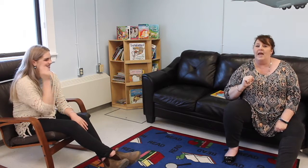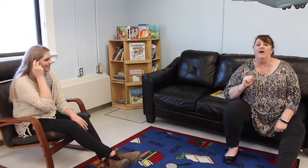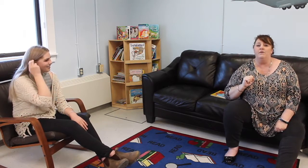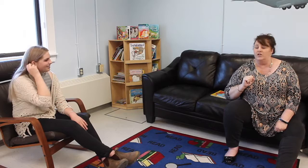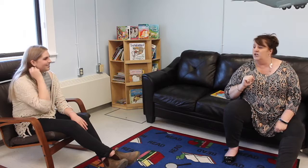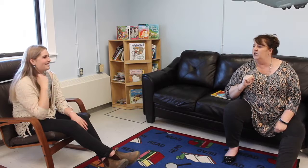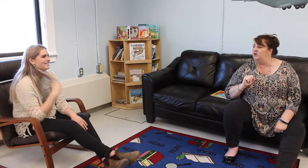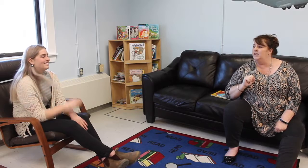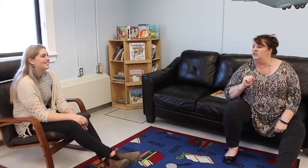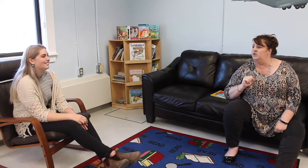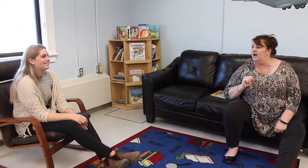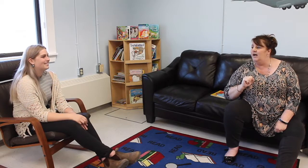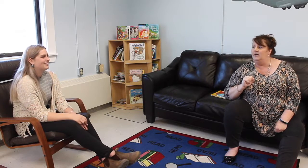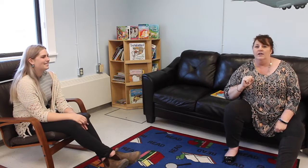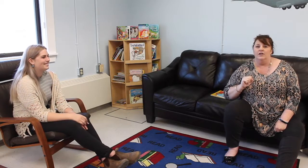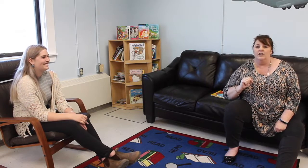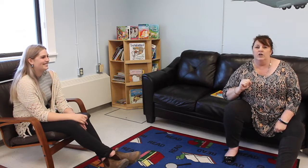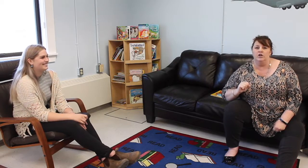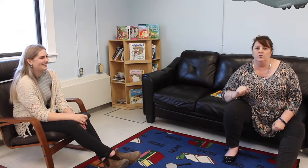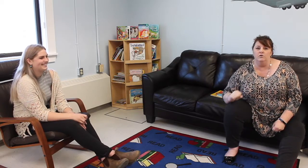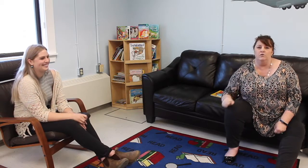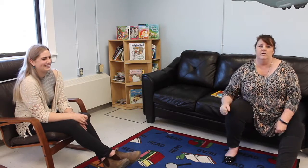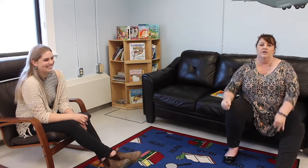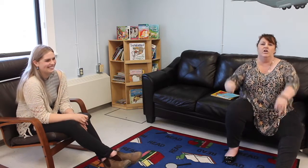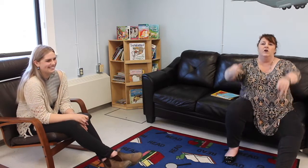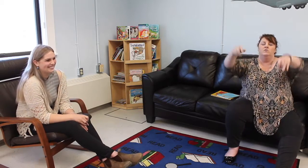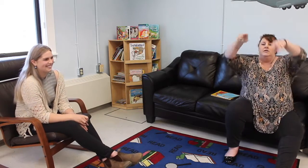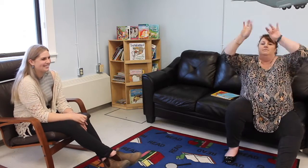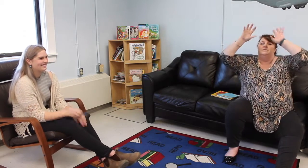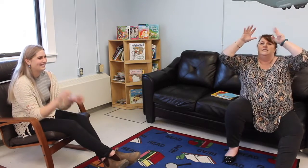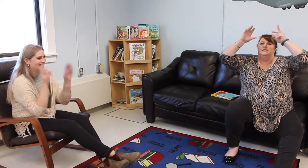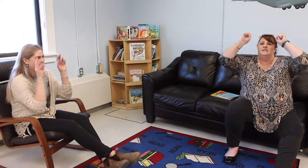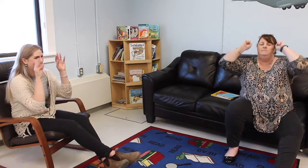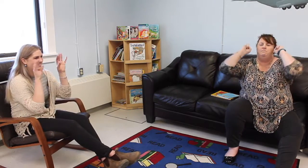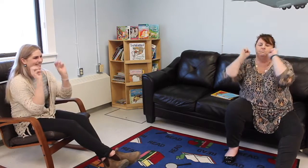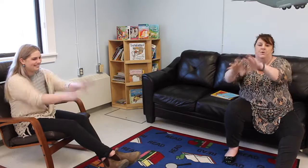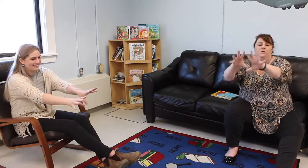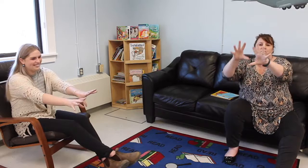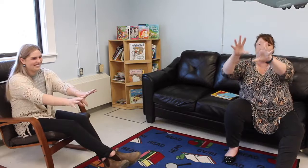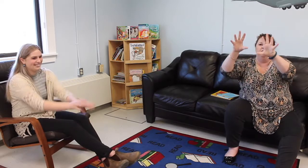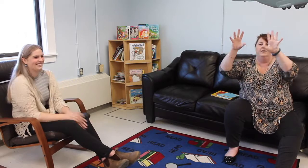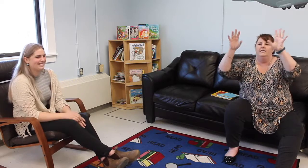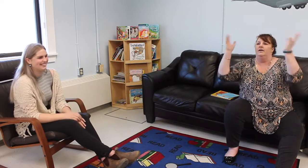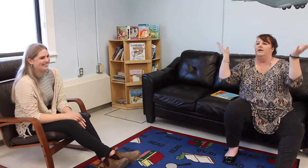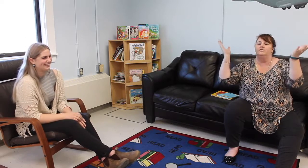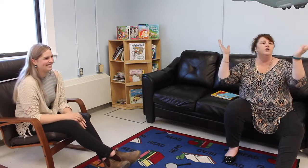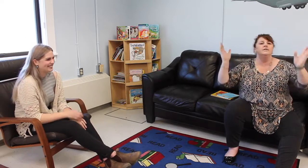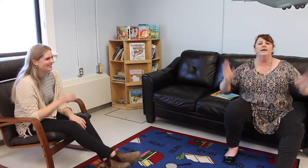I'm going to turn you into a goon. Here she goes. Bzz, poof. And just like